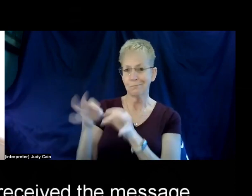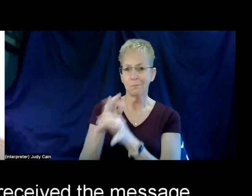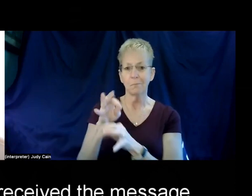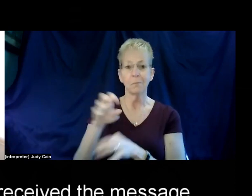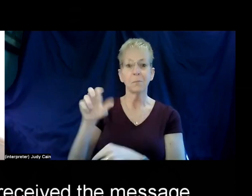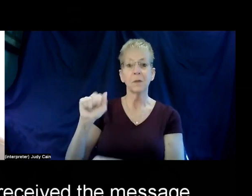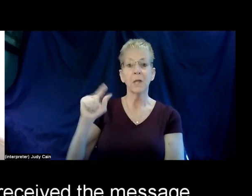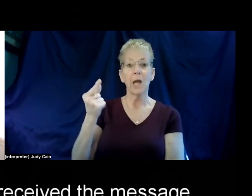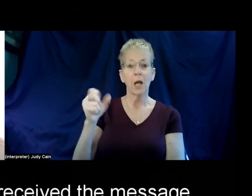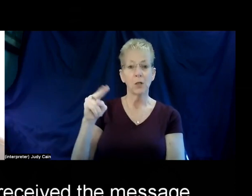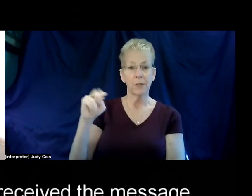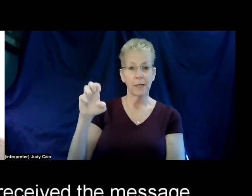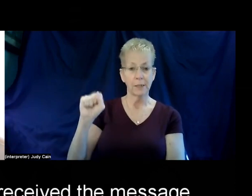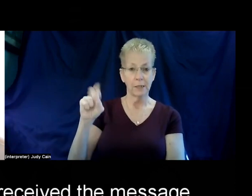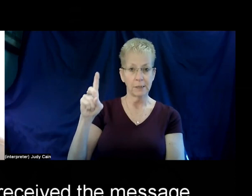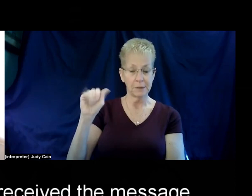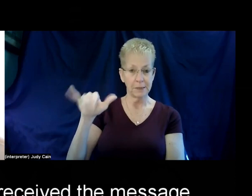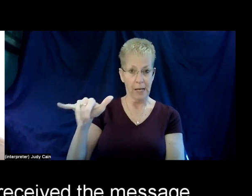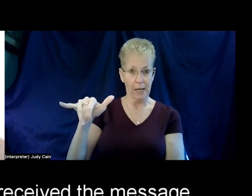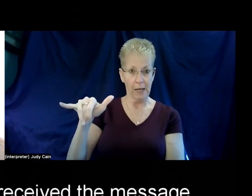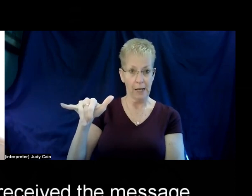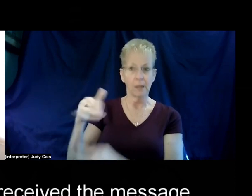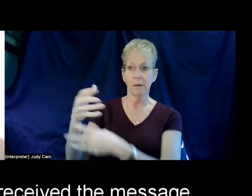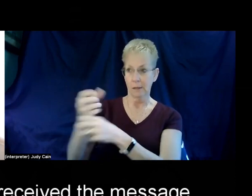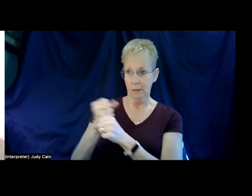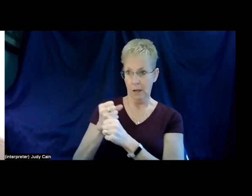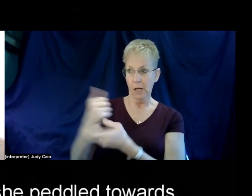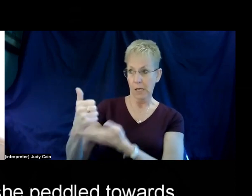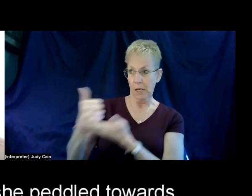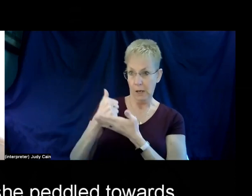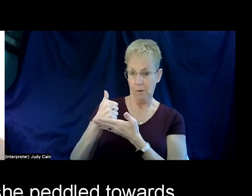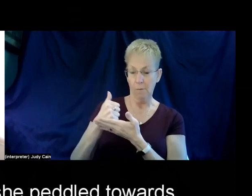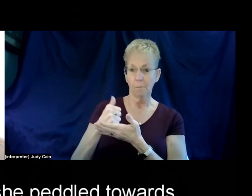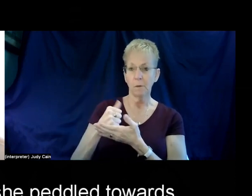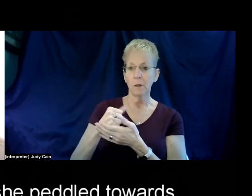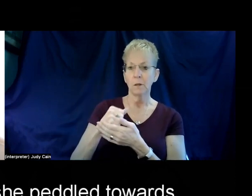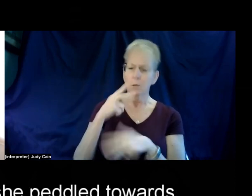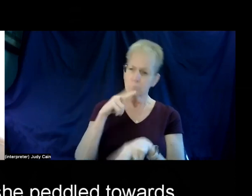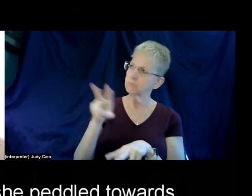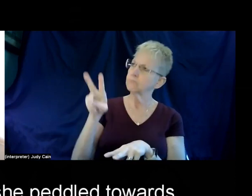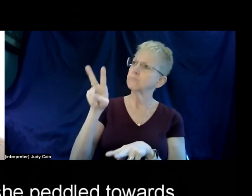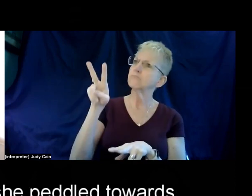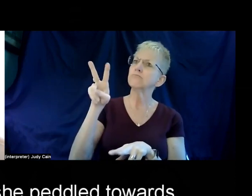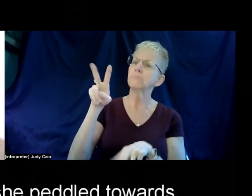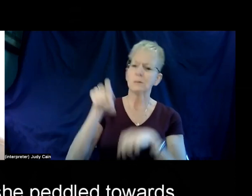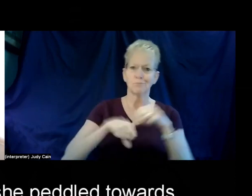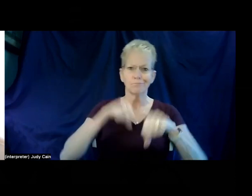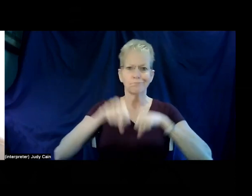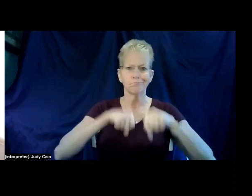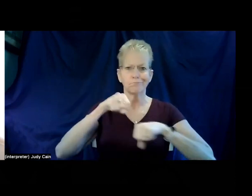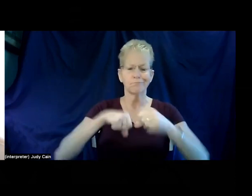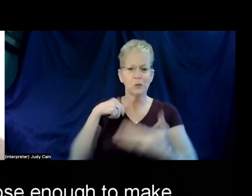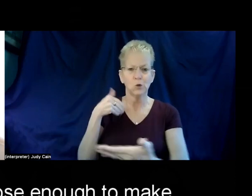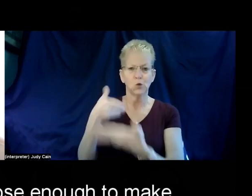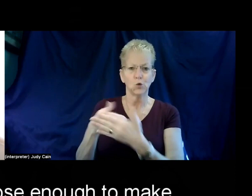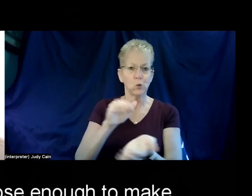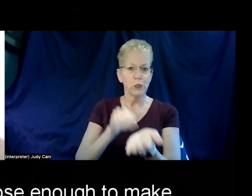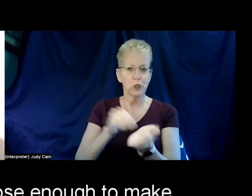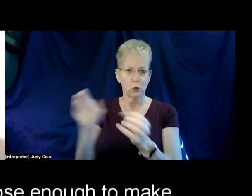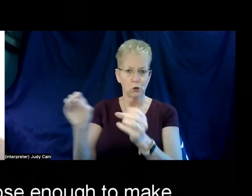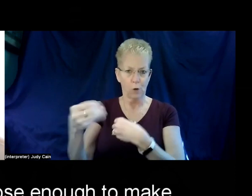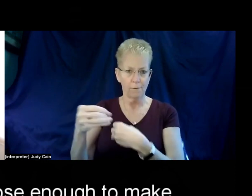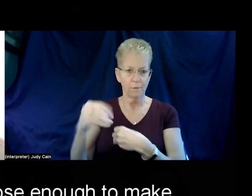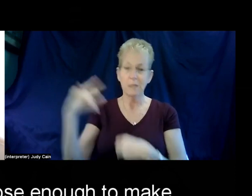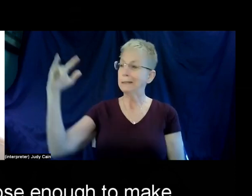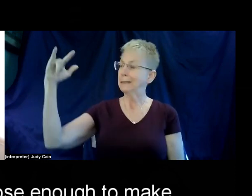Day, who had received the message that her assistance was needed, risked a look skyward as she pedaled towards the doctor's surgery. The aircraft was